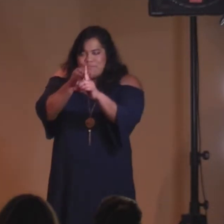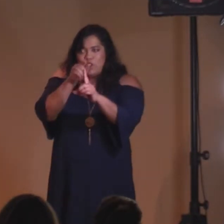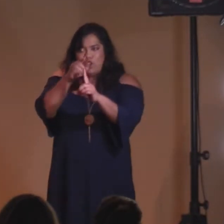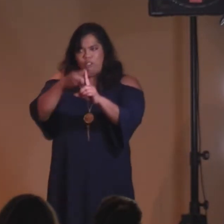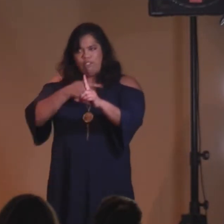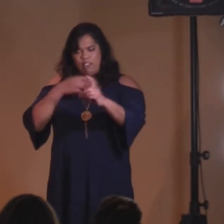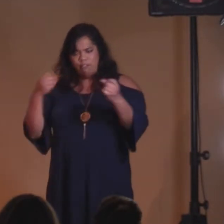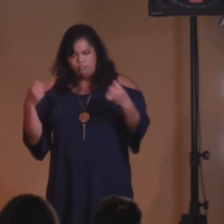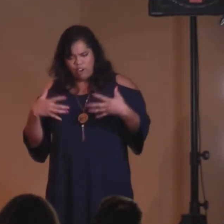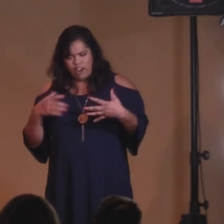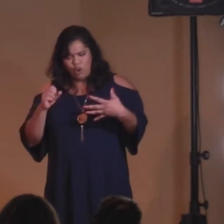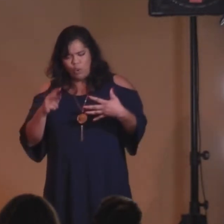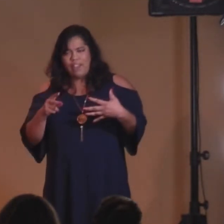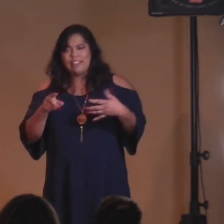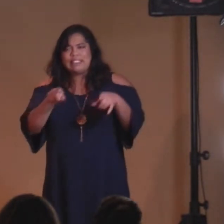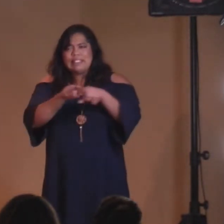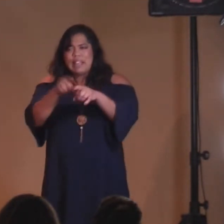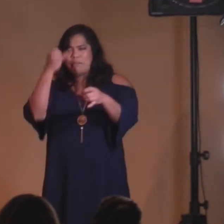same thing. You go to the doctor,